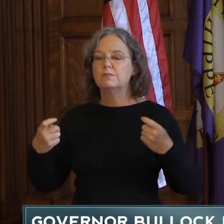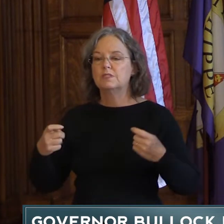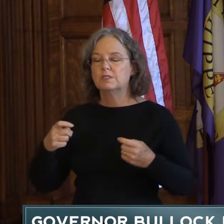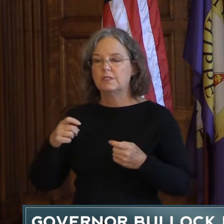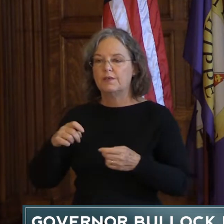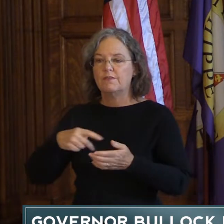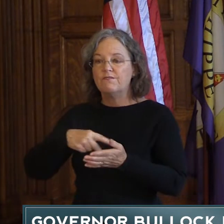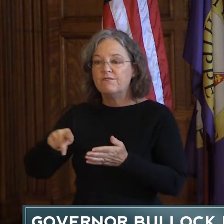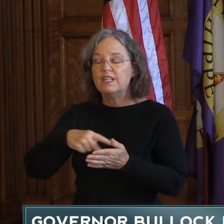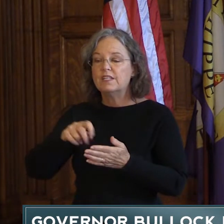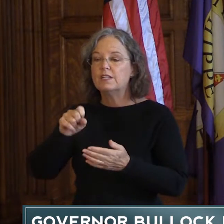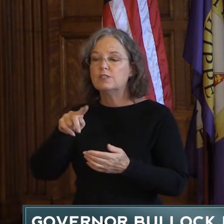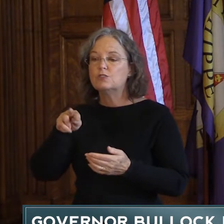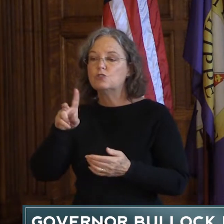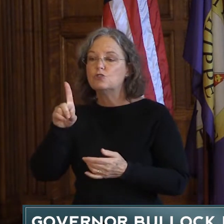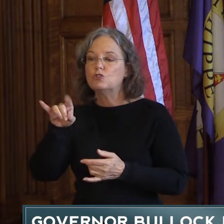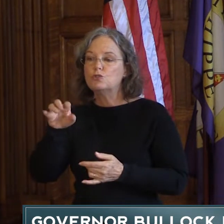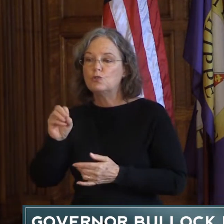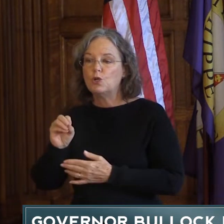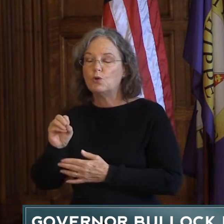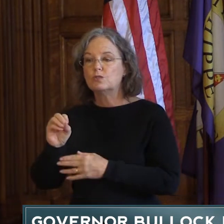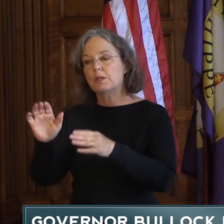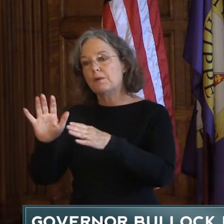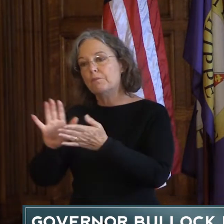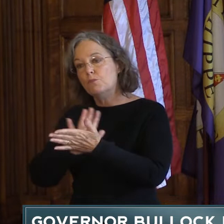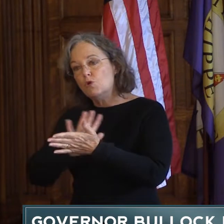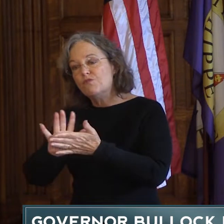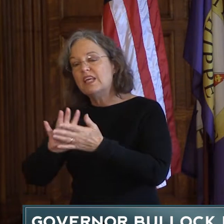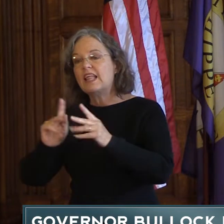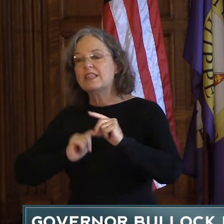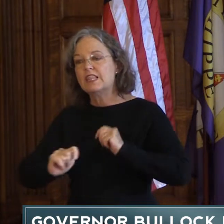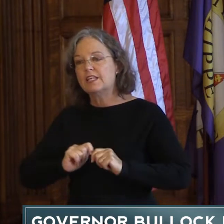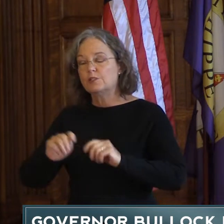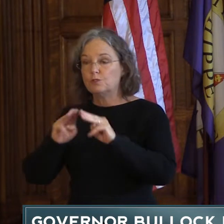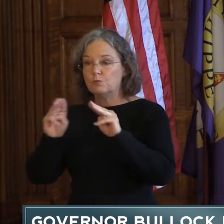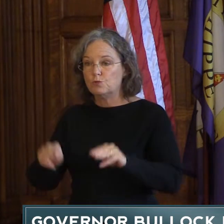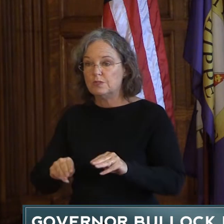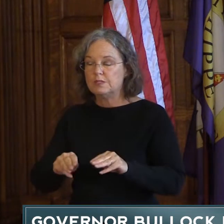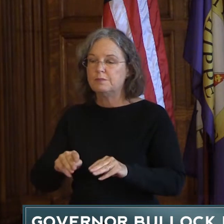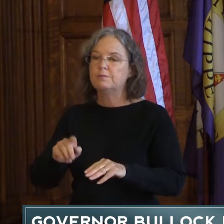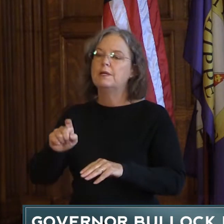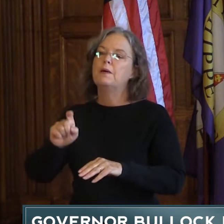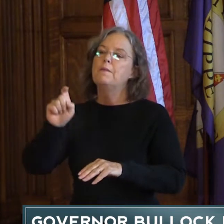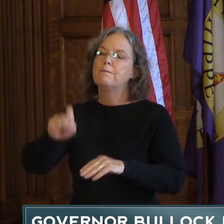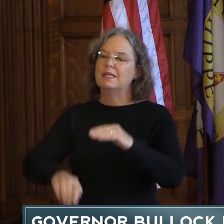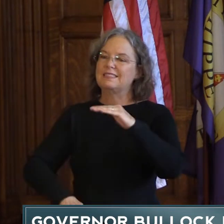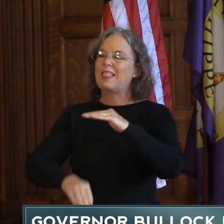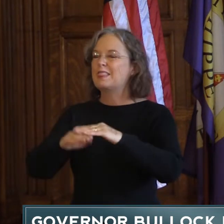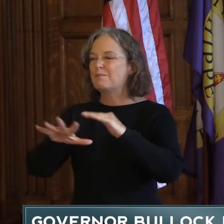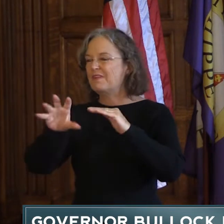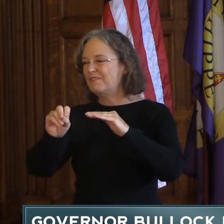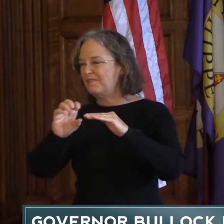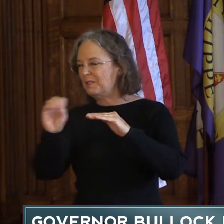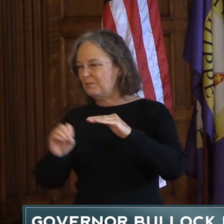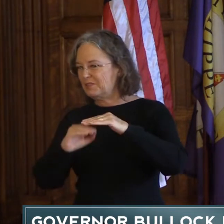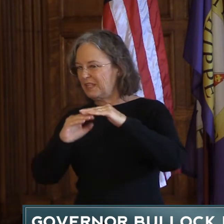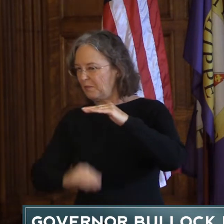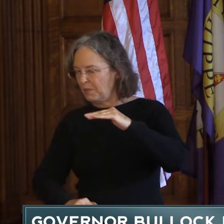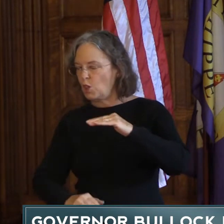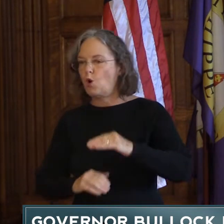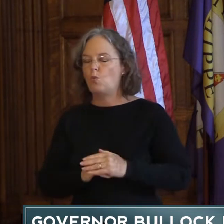theaters, museums must all keep their capacity at 50% or below, implement social